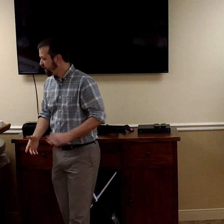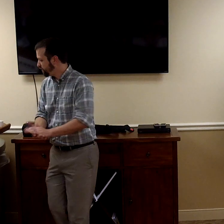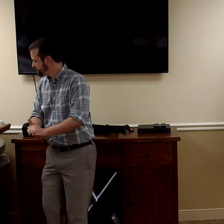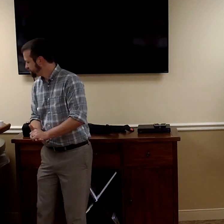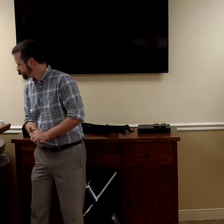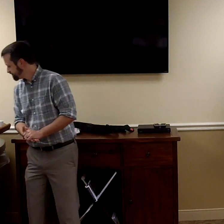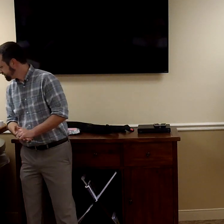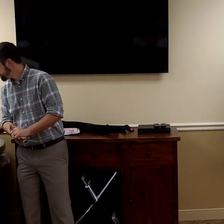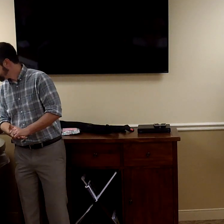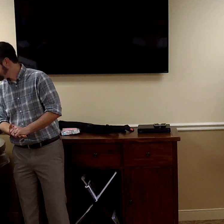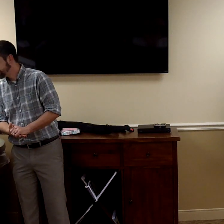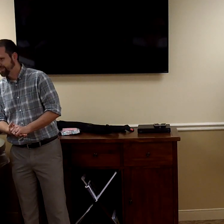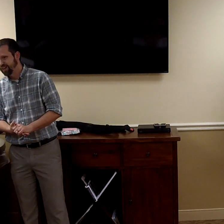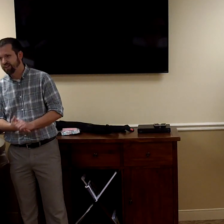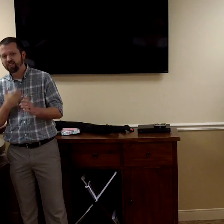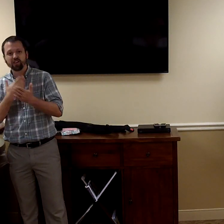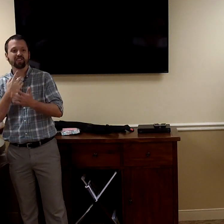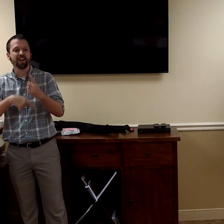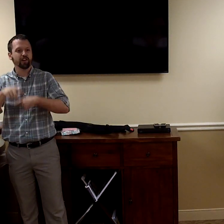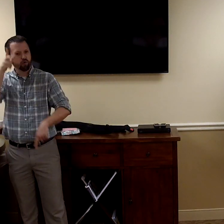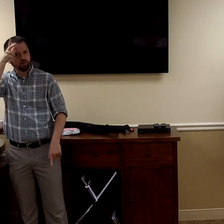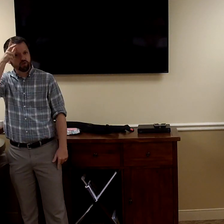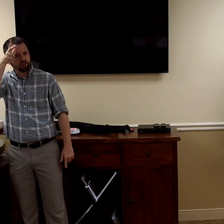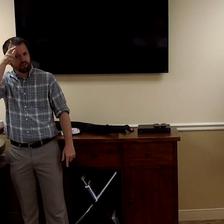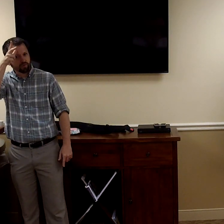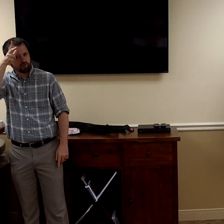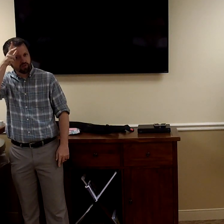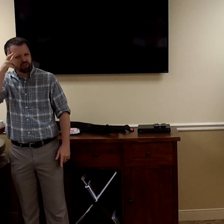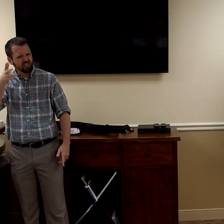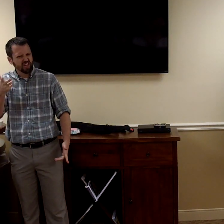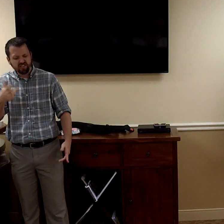So, it's a good sign to know. Rooster, just in case.